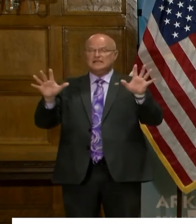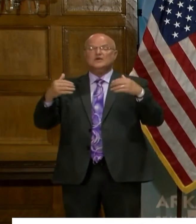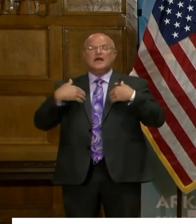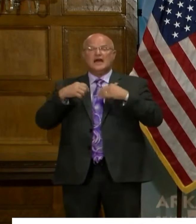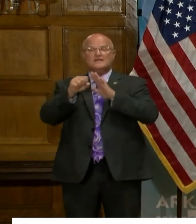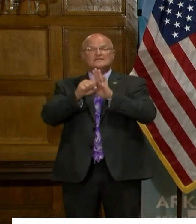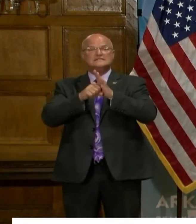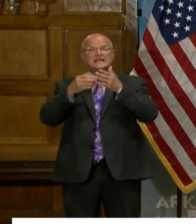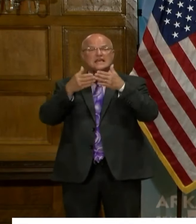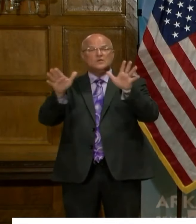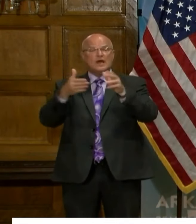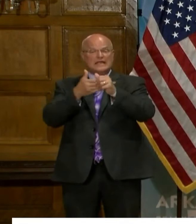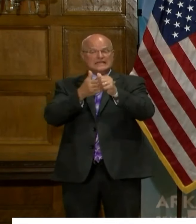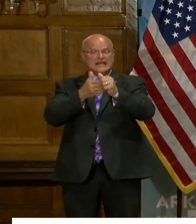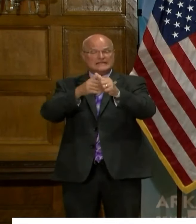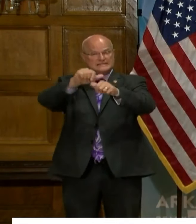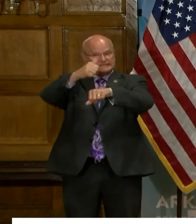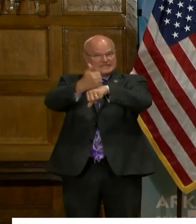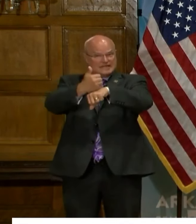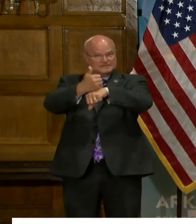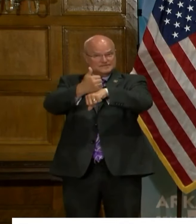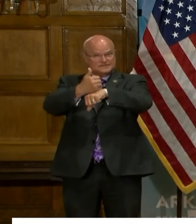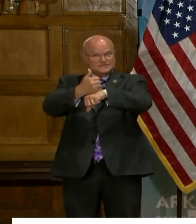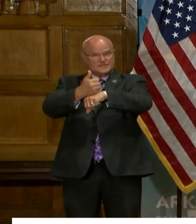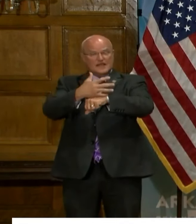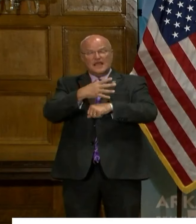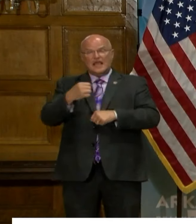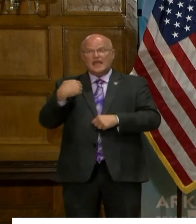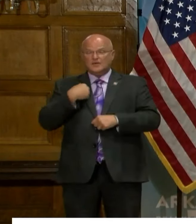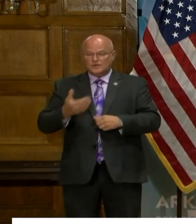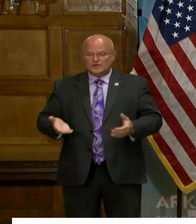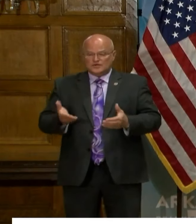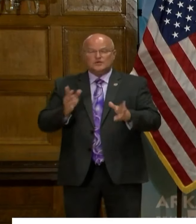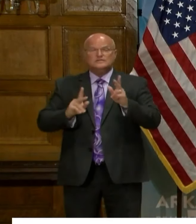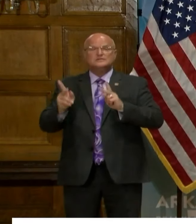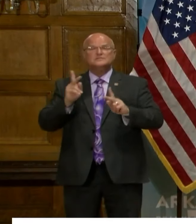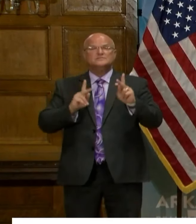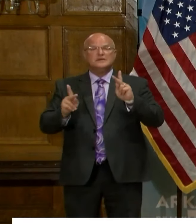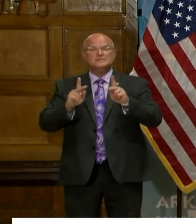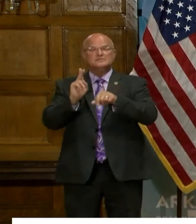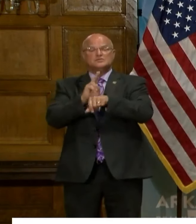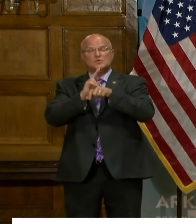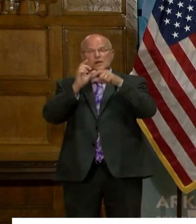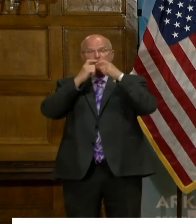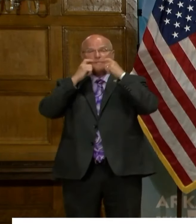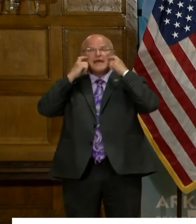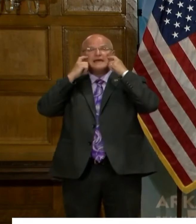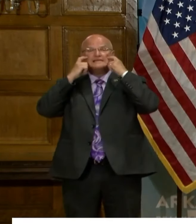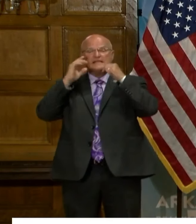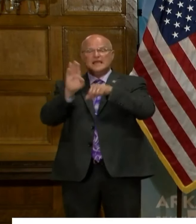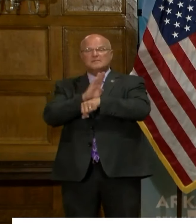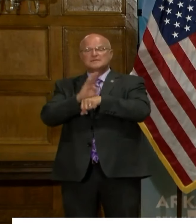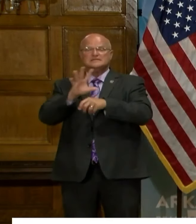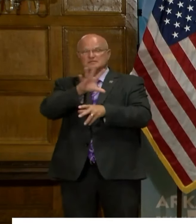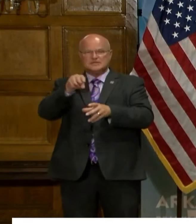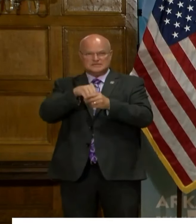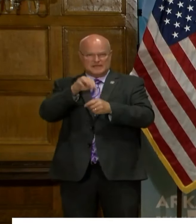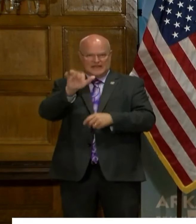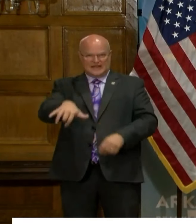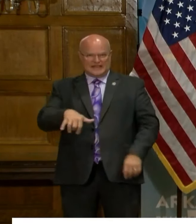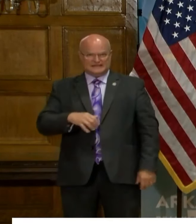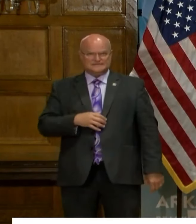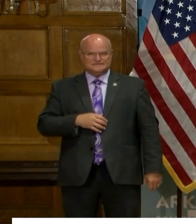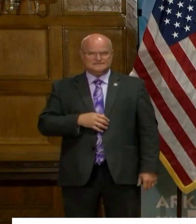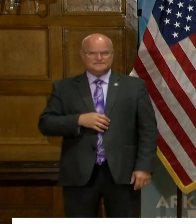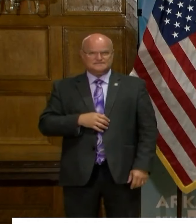a statewide guidance that's in place, and we're encouraging people to wear masks and the businesses to participate in that.